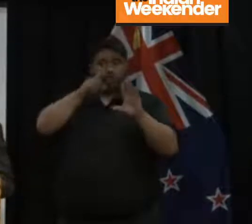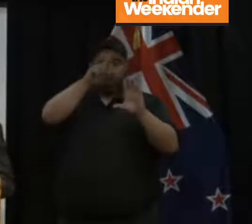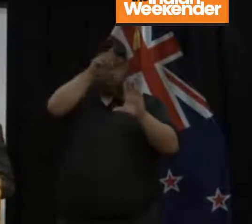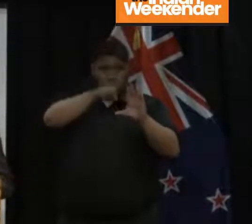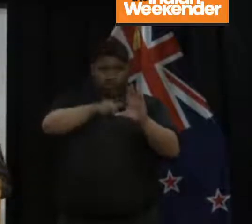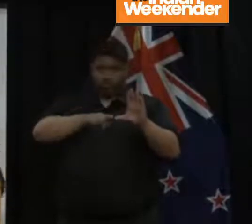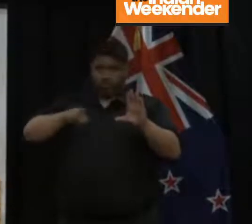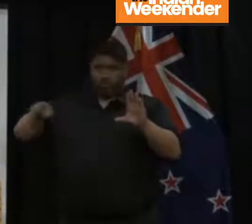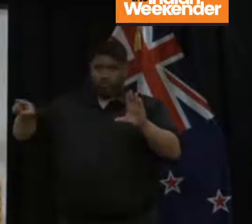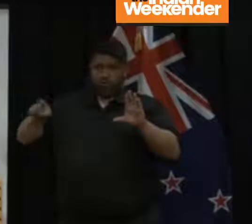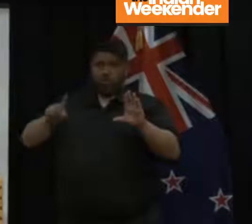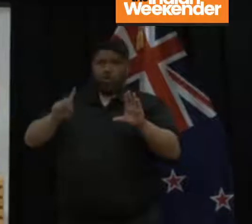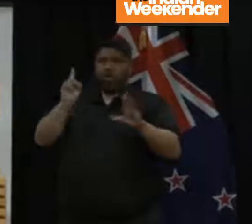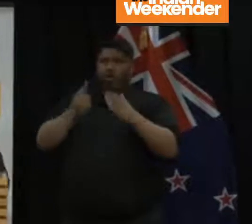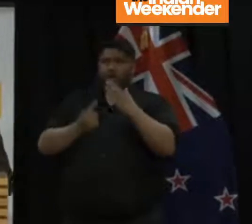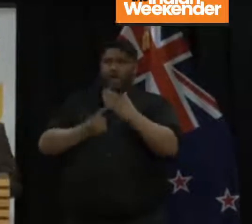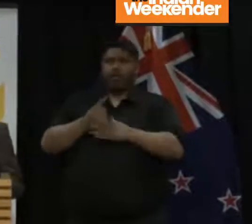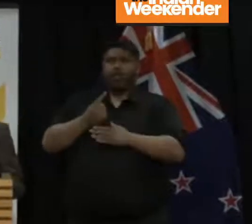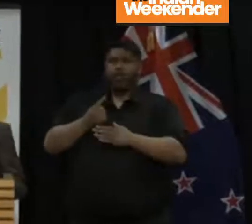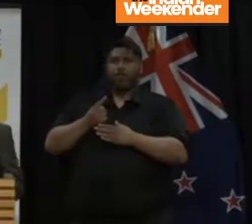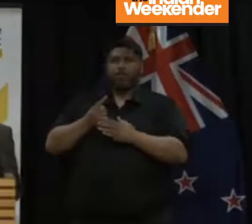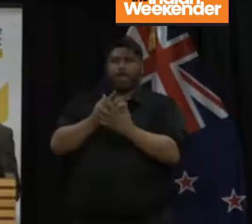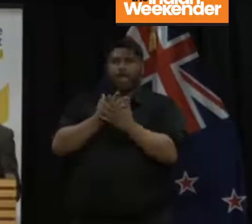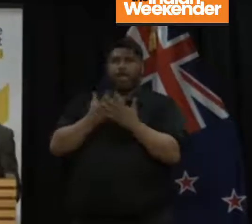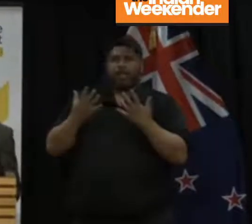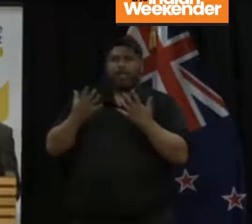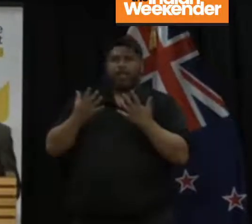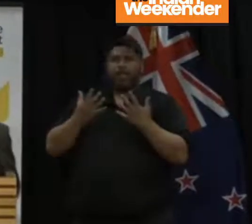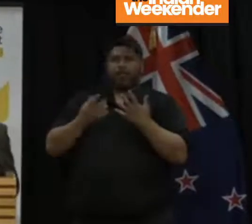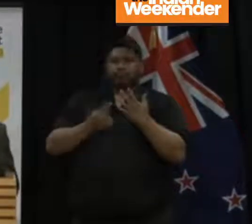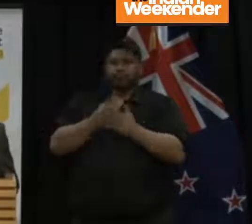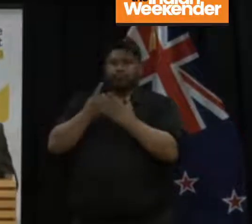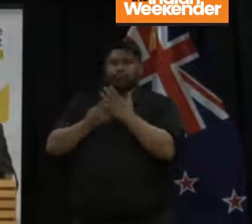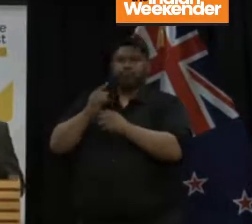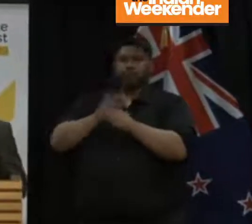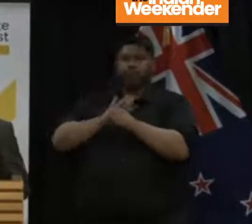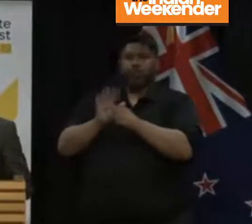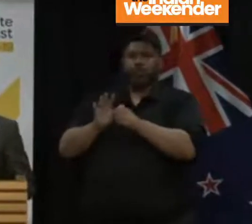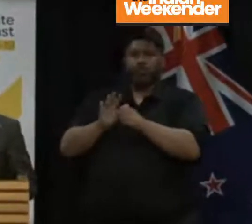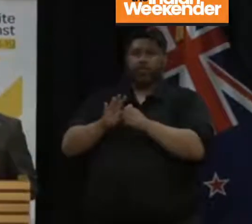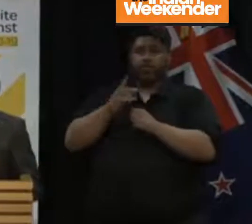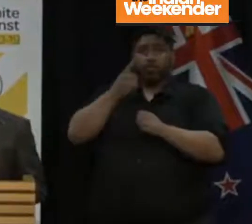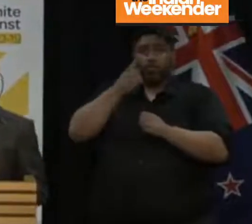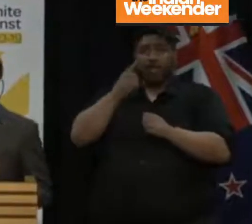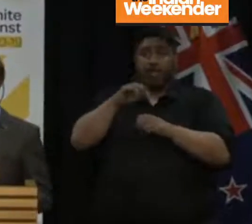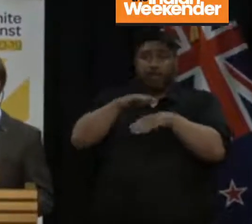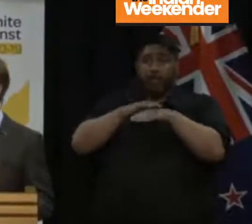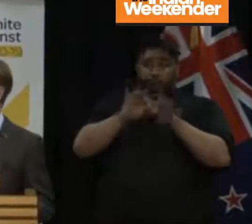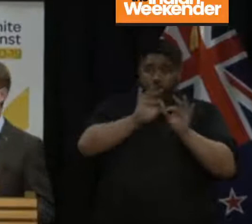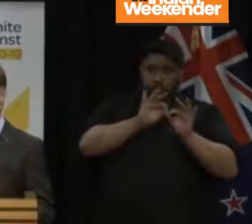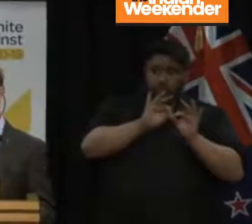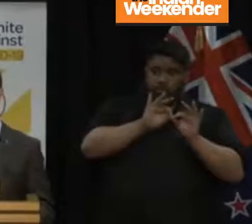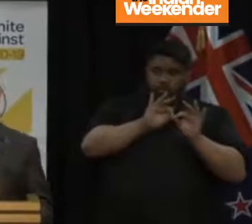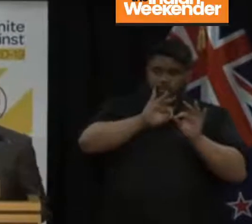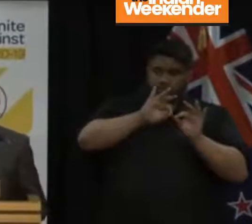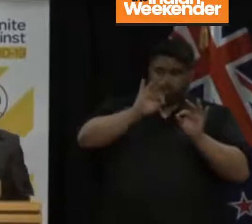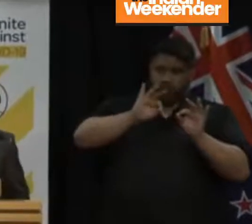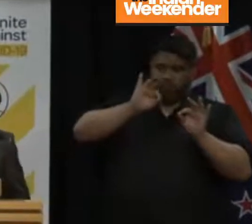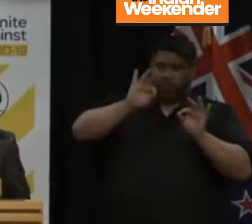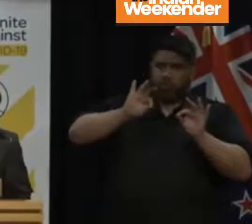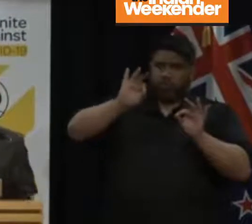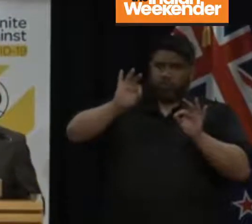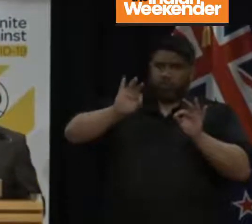essentially what's happening with average case numbers. That's the blue line. It's a three-day rolling average of case numbers, and it was showing different R